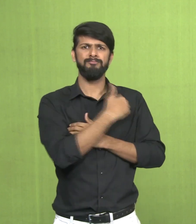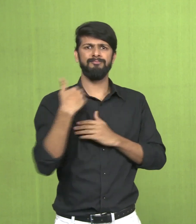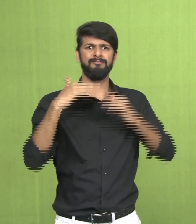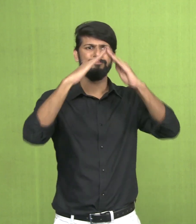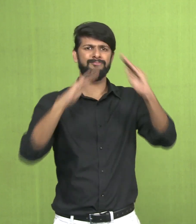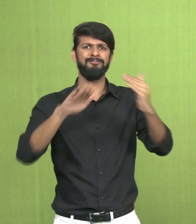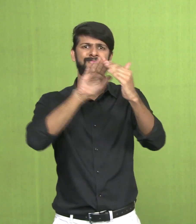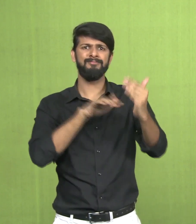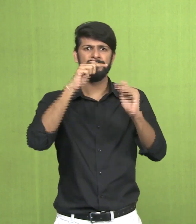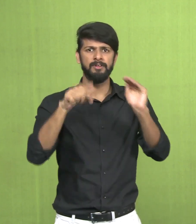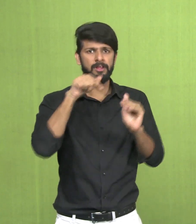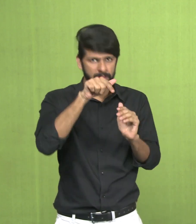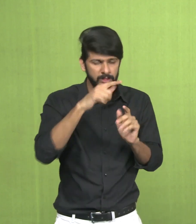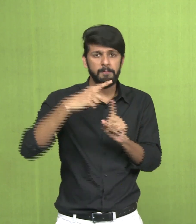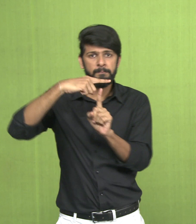the Egyptian civilization,